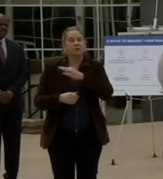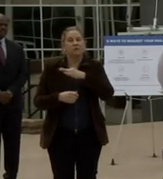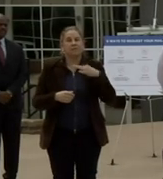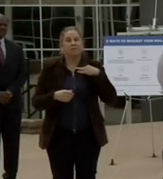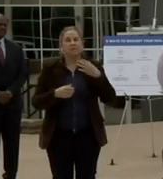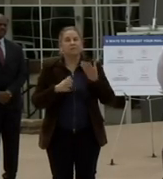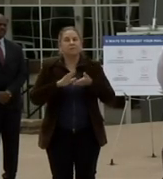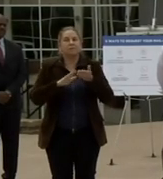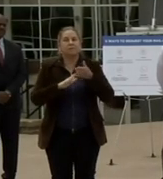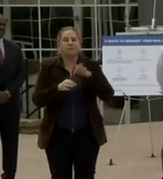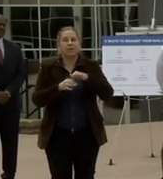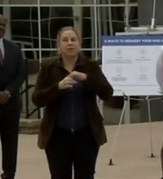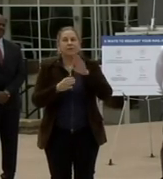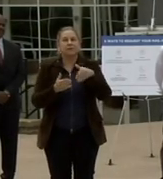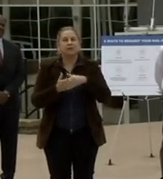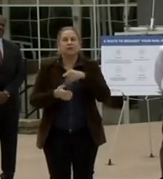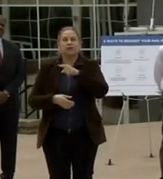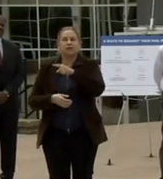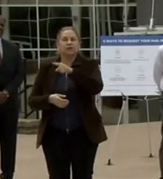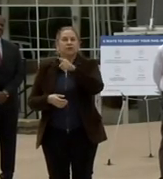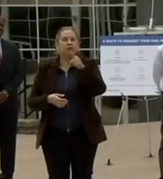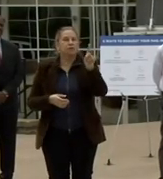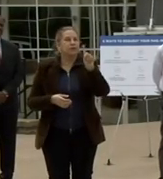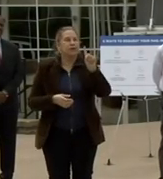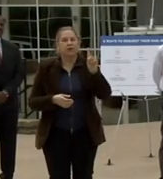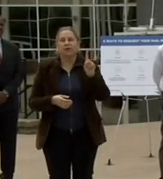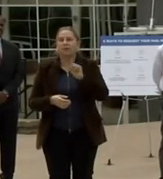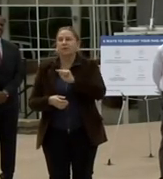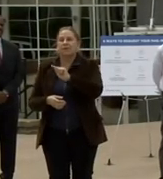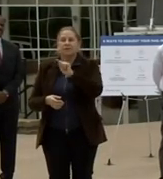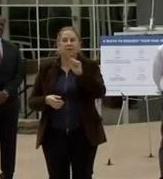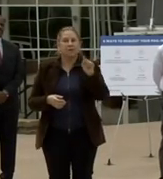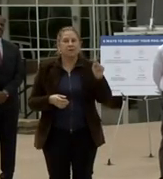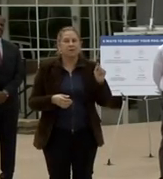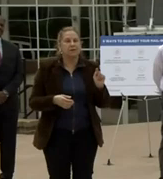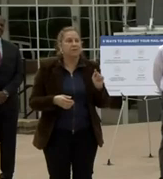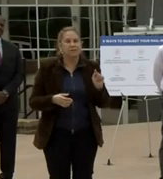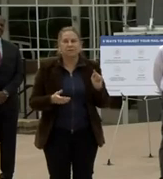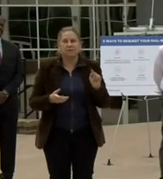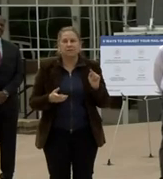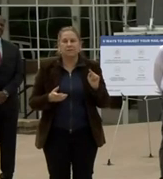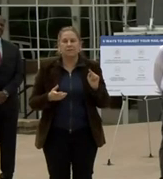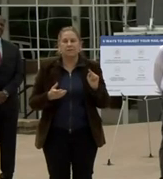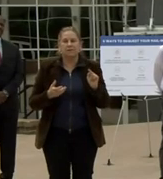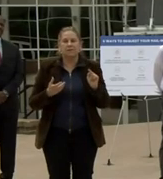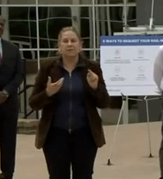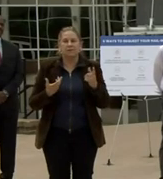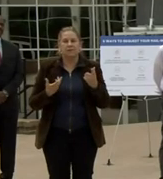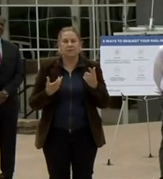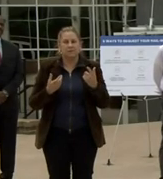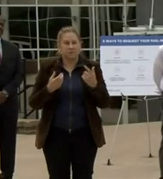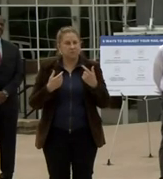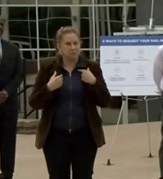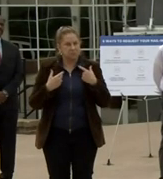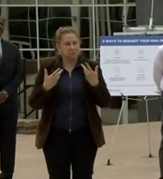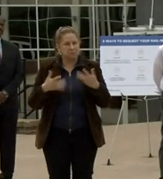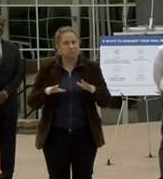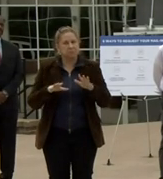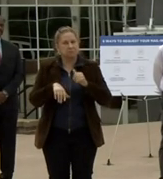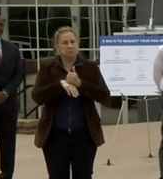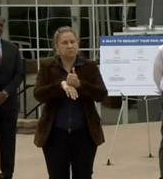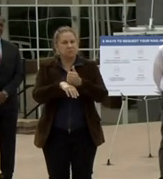vote centers. We have been using vote centers for early vote. I don't know how many years now, maybe 10